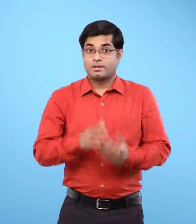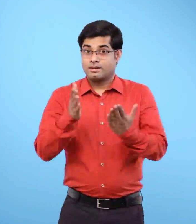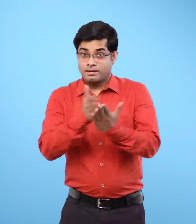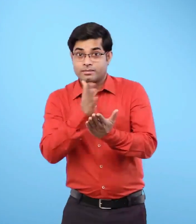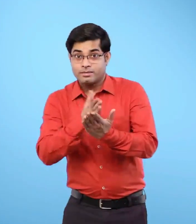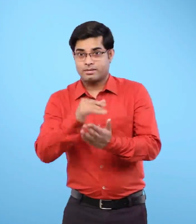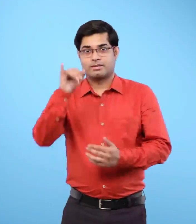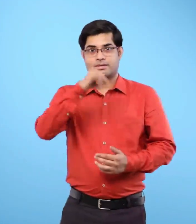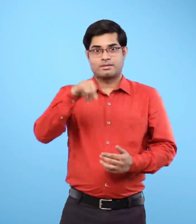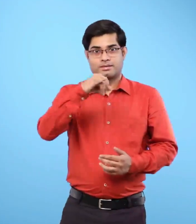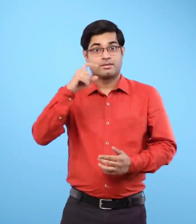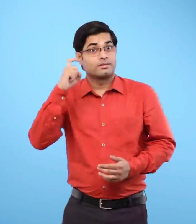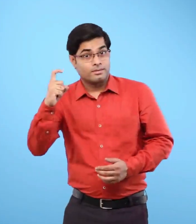Page number 67.